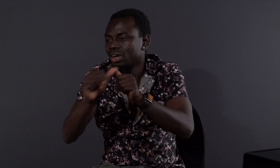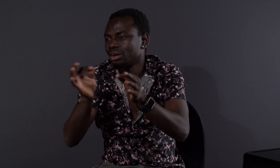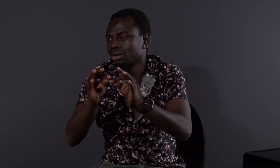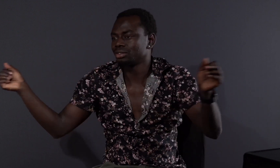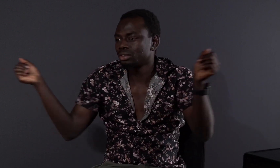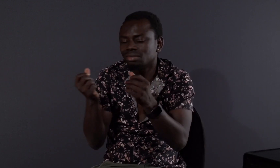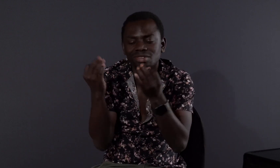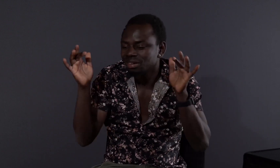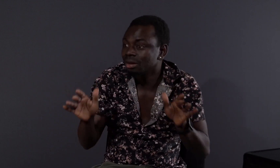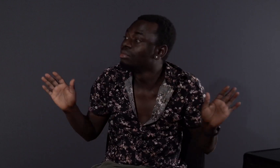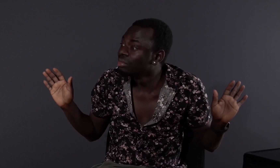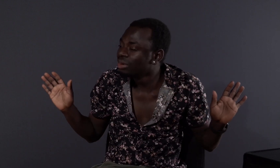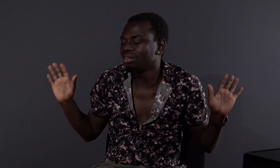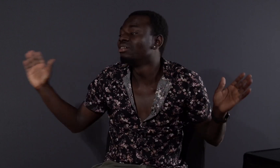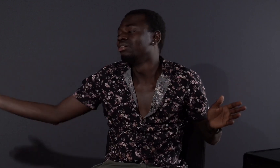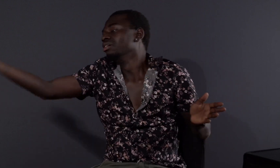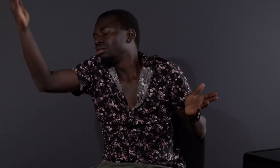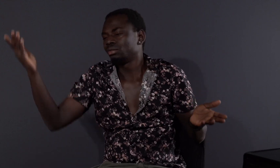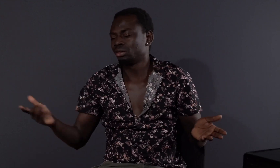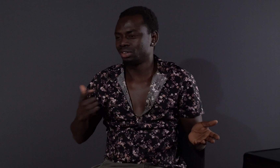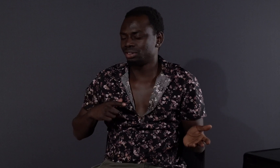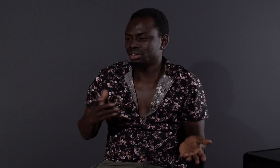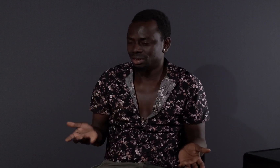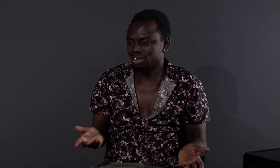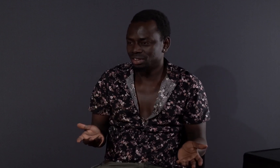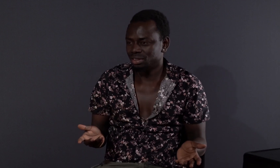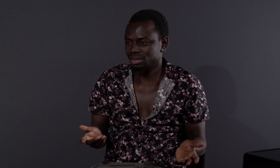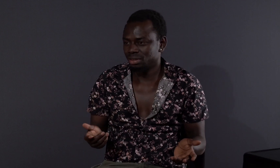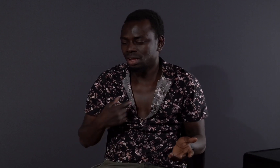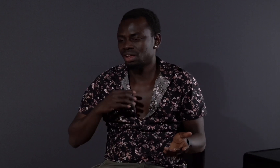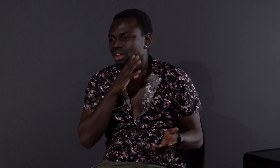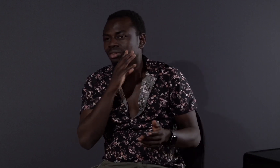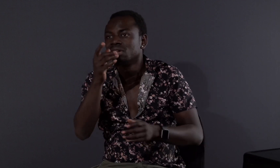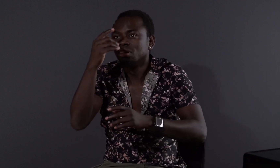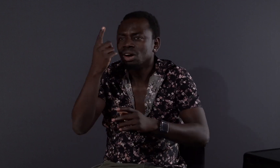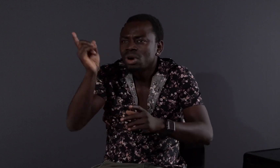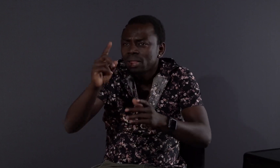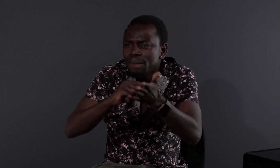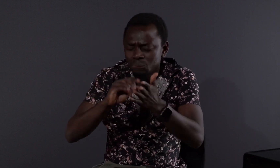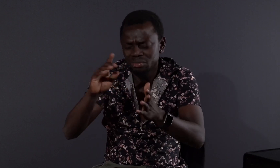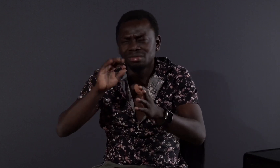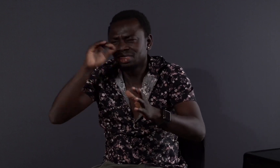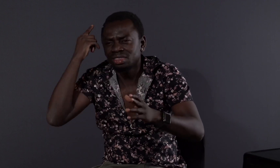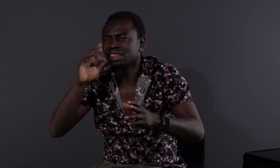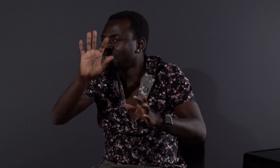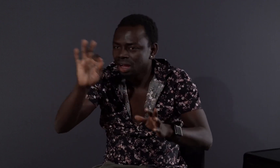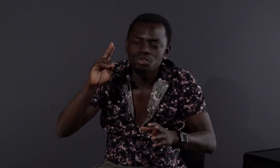or what a deaf person might need. So I was very lost. I didn't know what was happening most of the